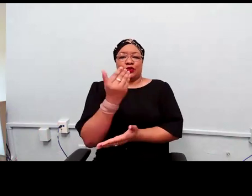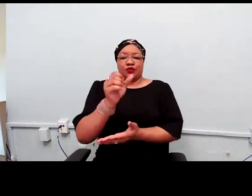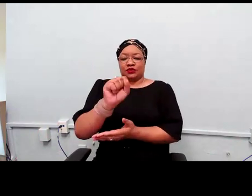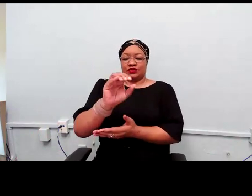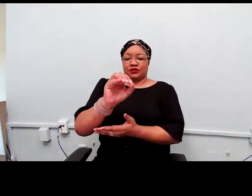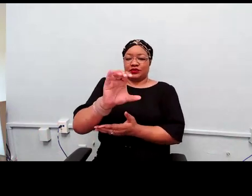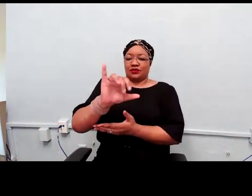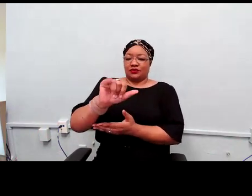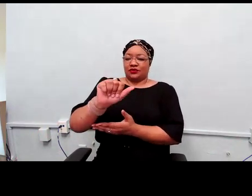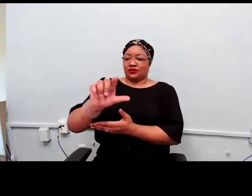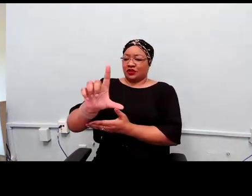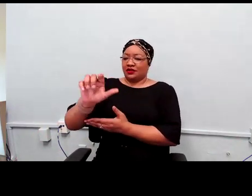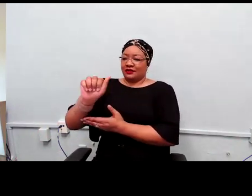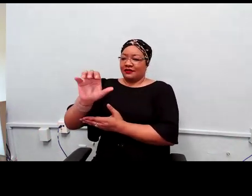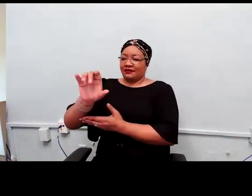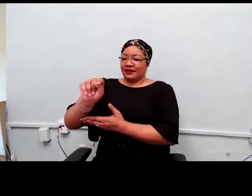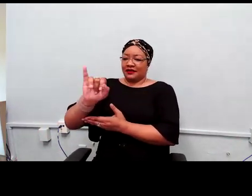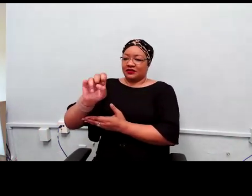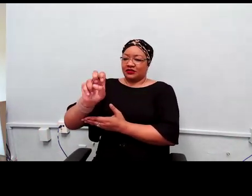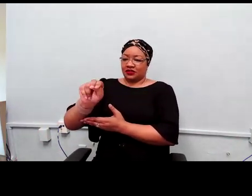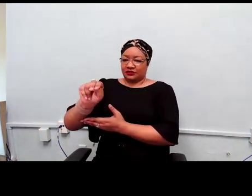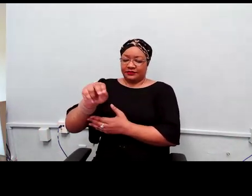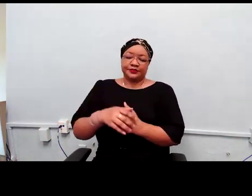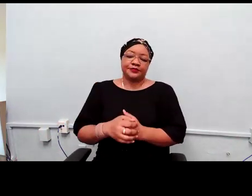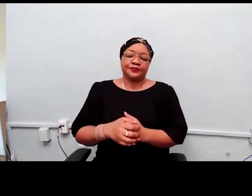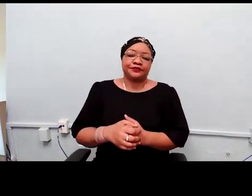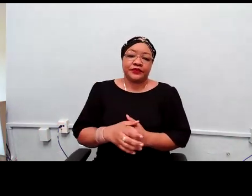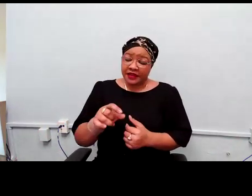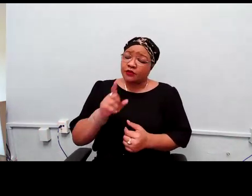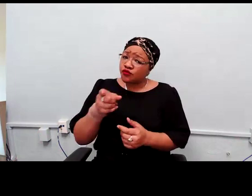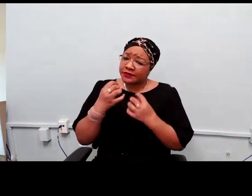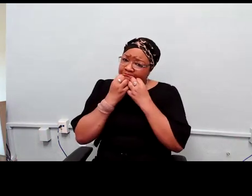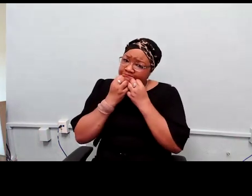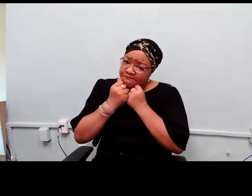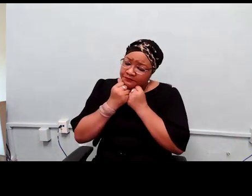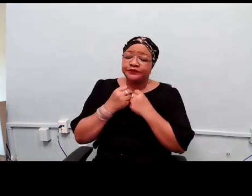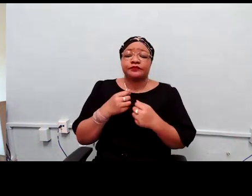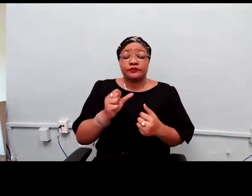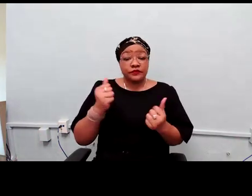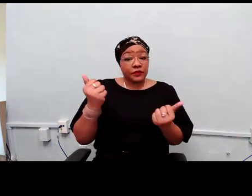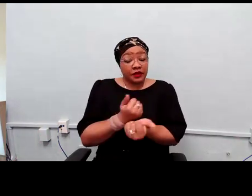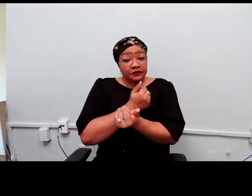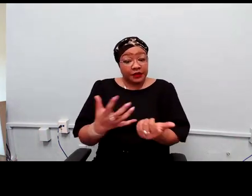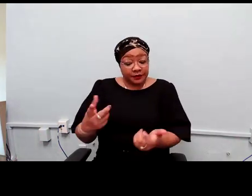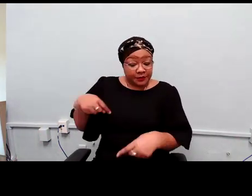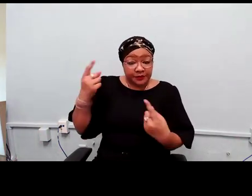like something that really mattered to us, that we wanted to do. And from everything we've heard from